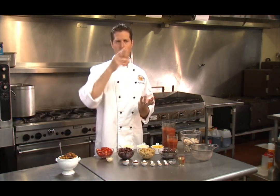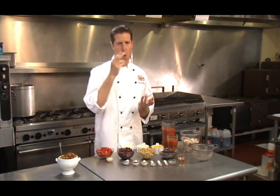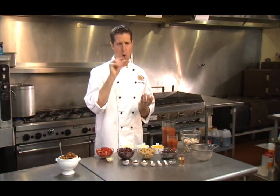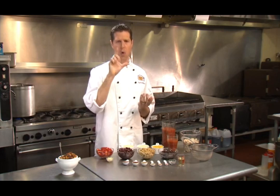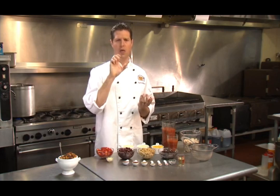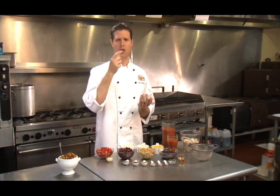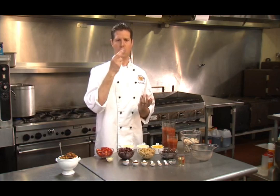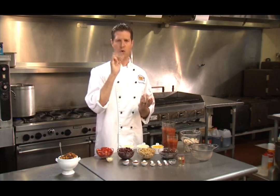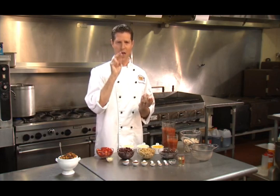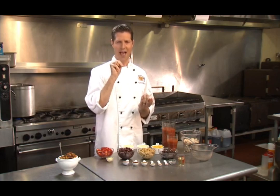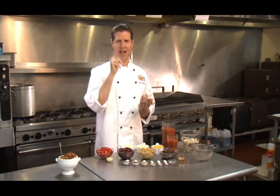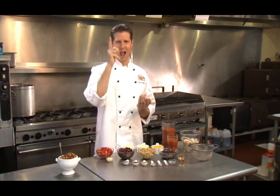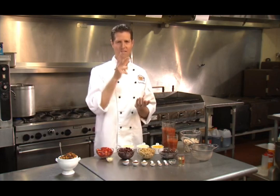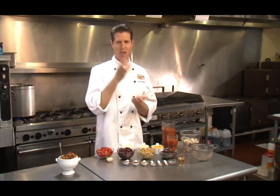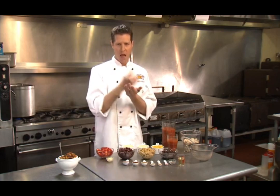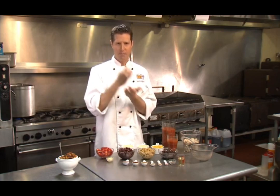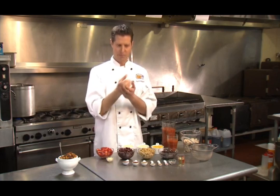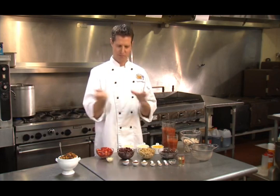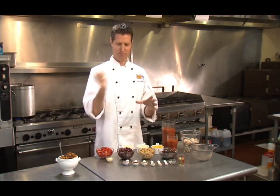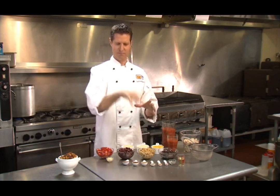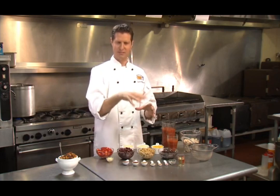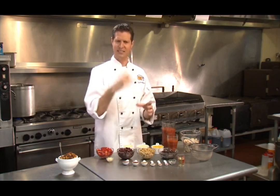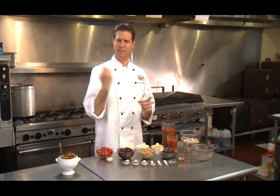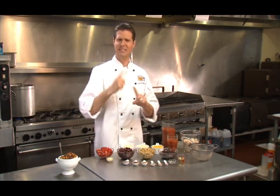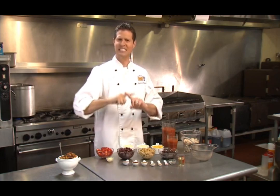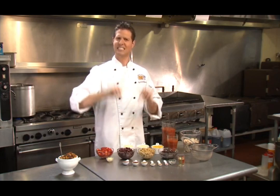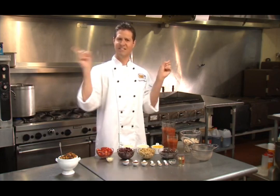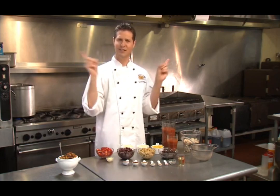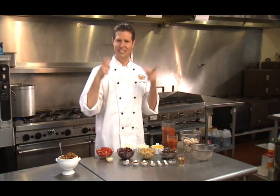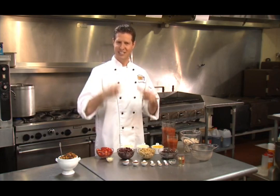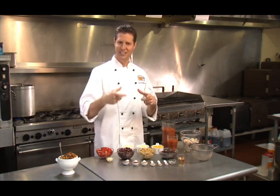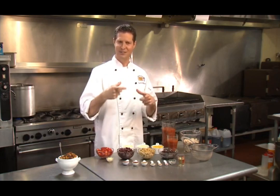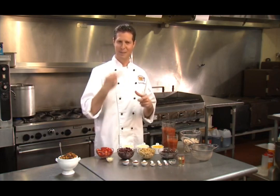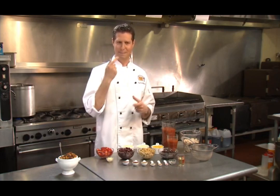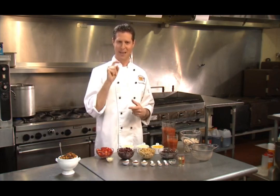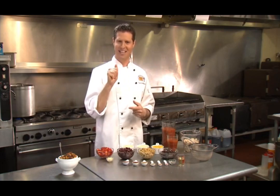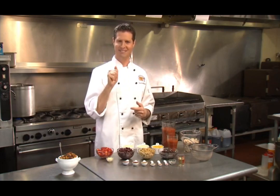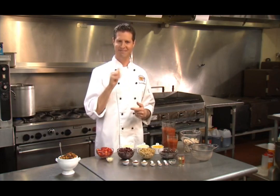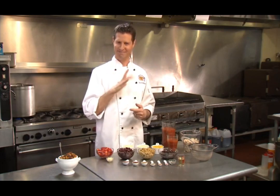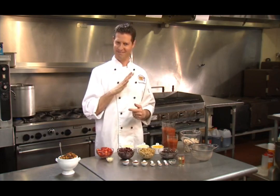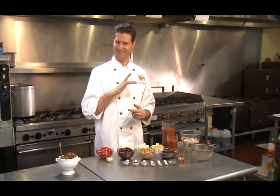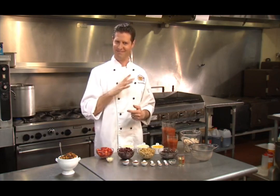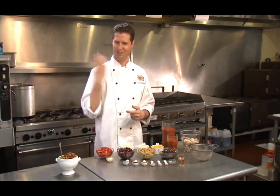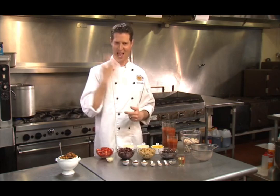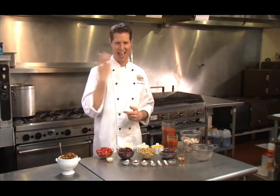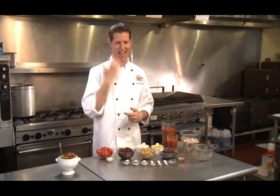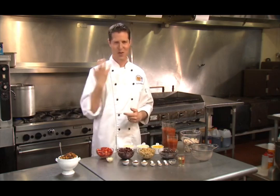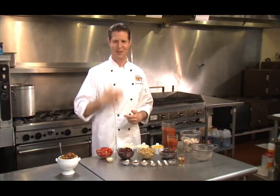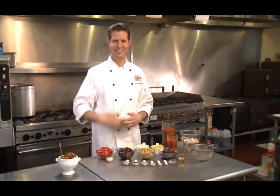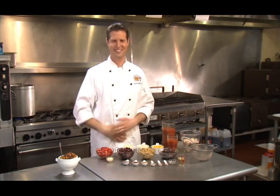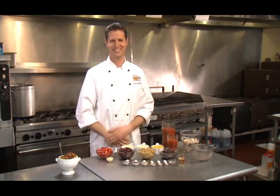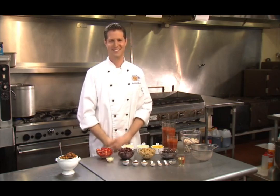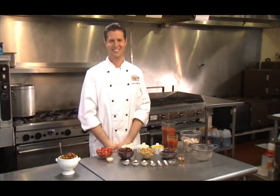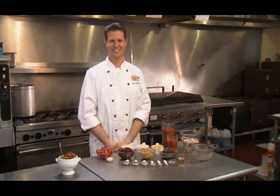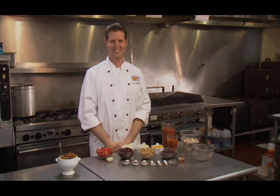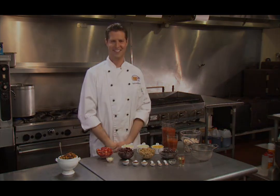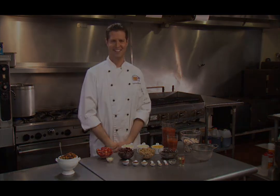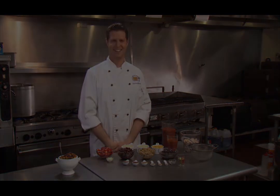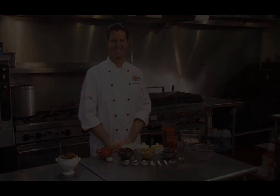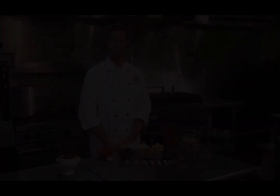Then, just add a half cup of whole grain pasta for an entirely new pasta dish. Cool! Wow!